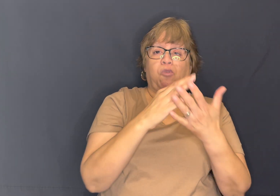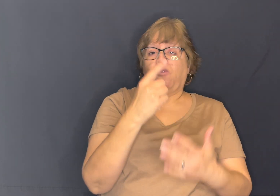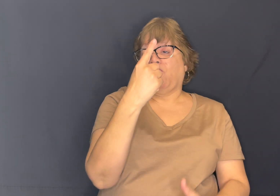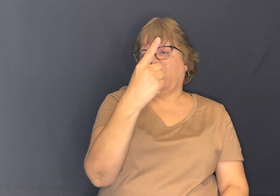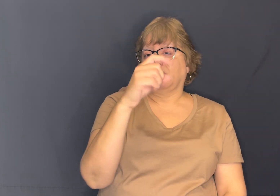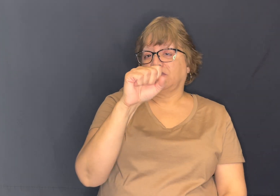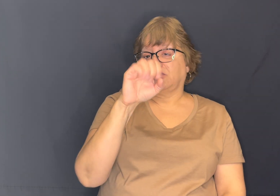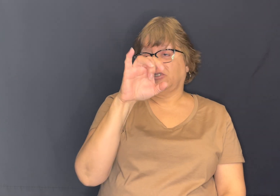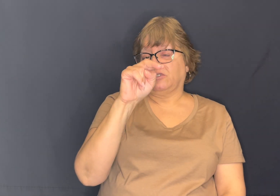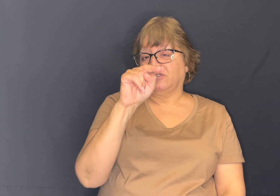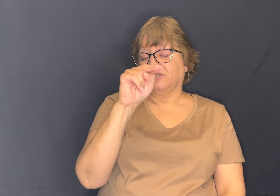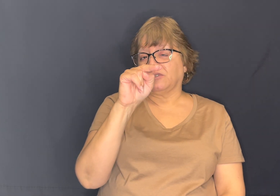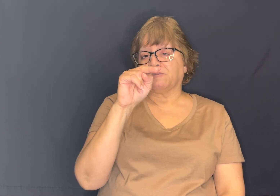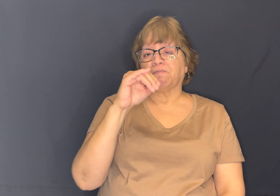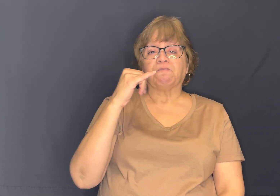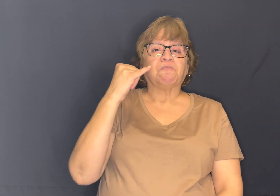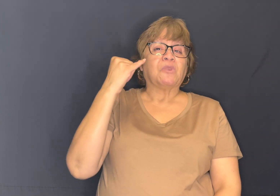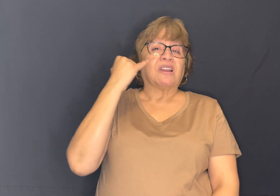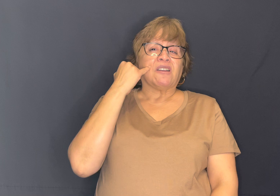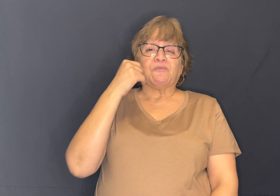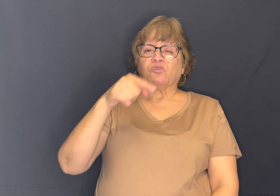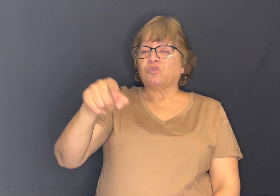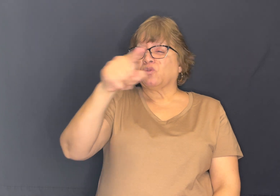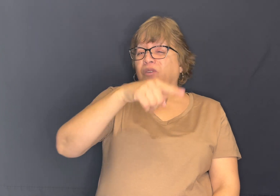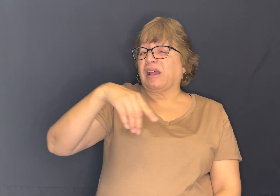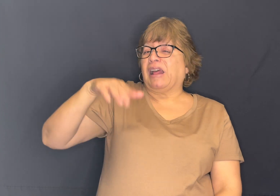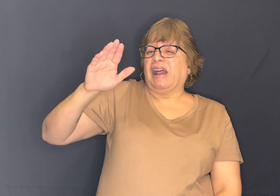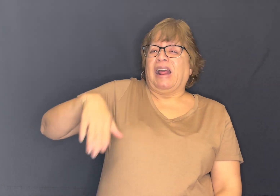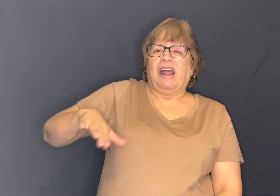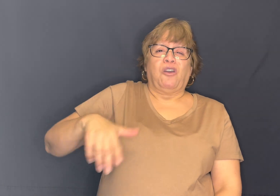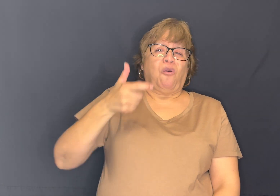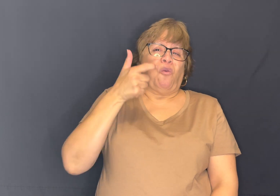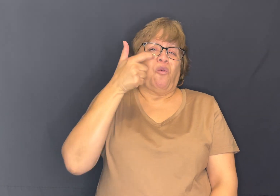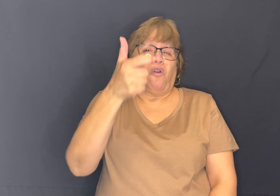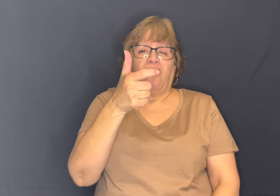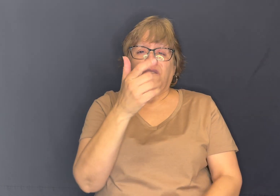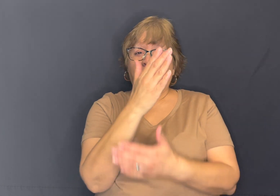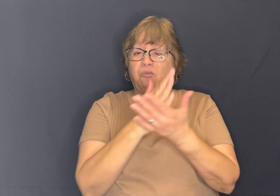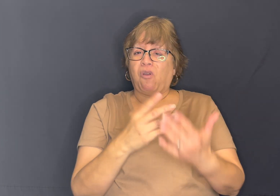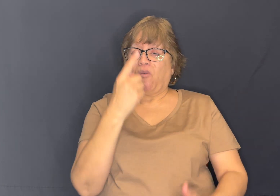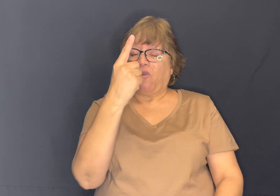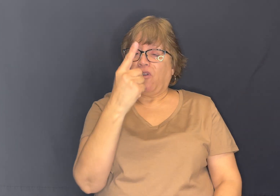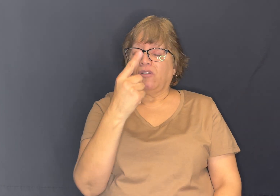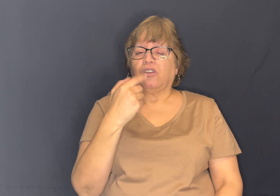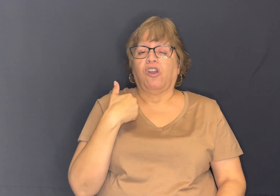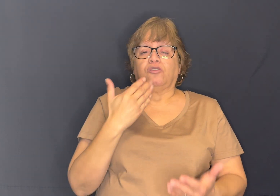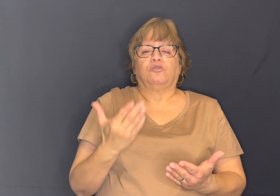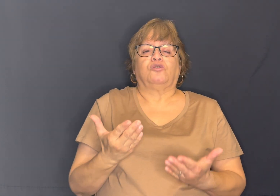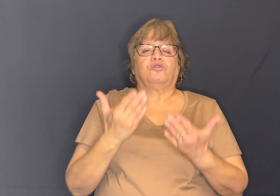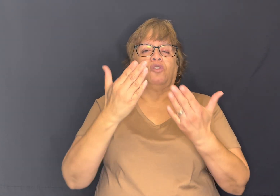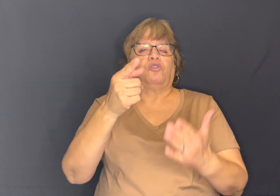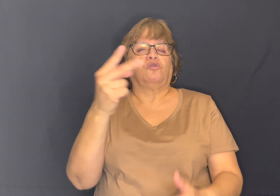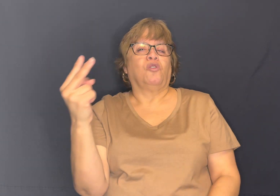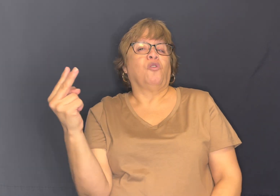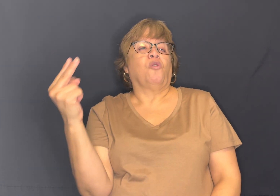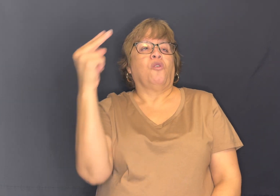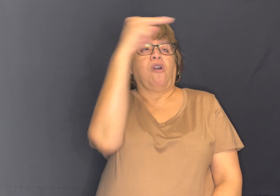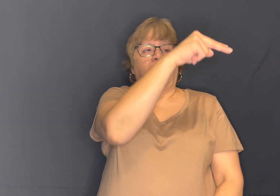Just recently, I was signing and teaching ASL for part 1. If you hadn't had a chance to go watch part 1,